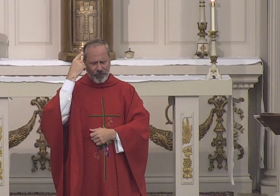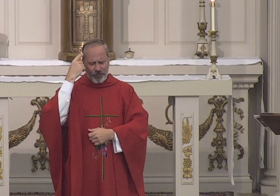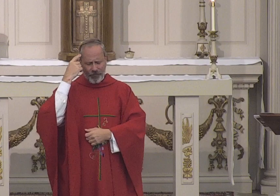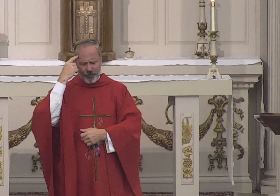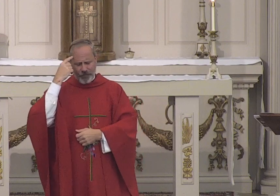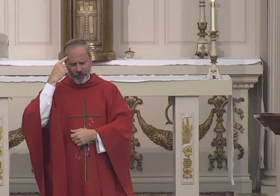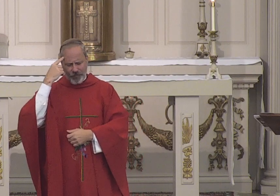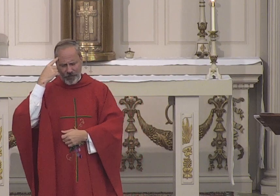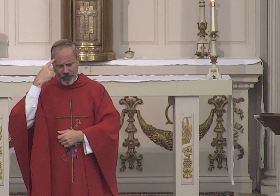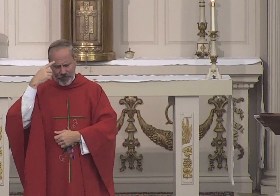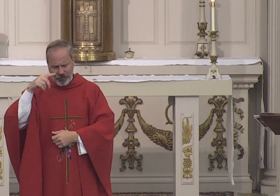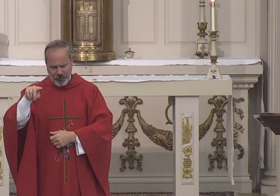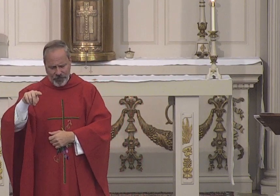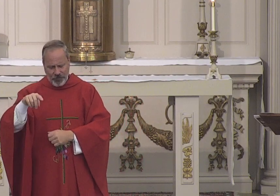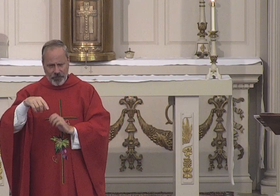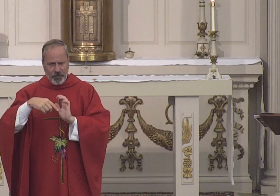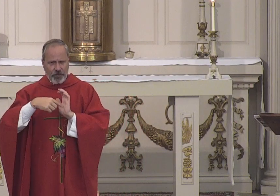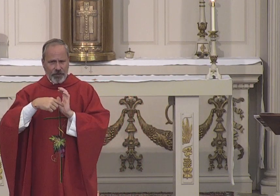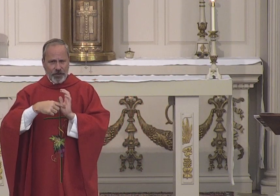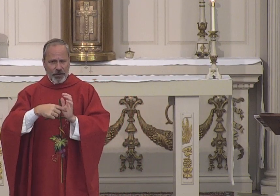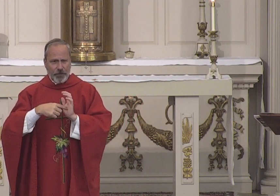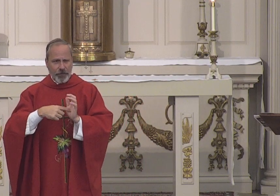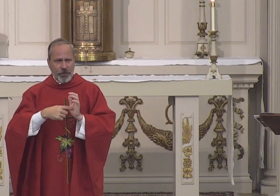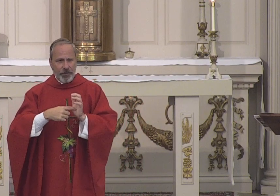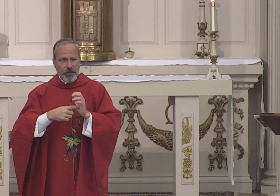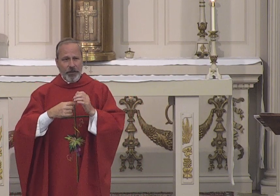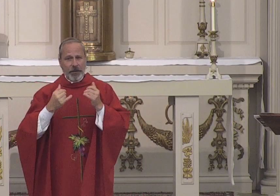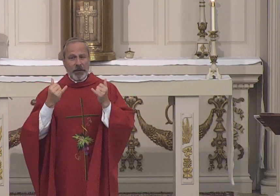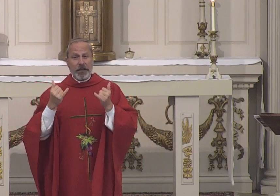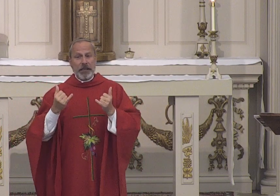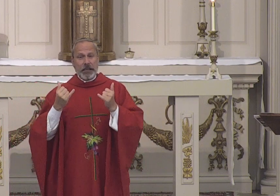The people of the church then and now.